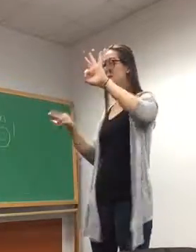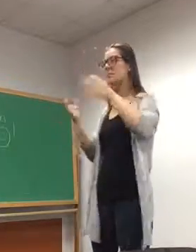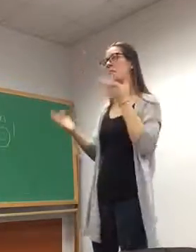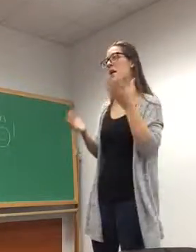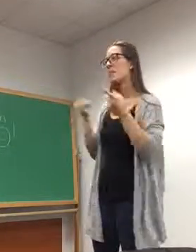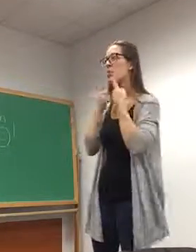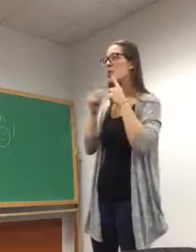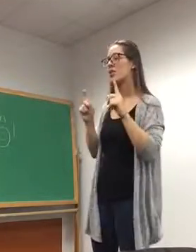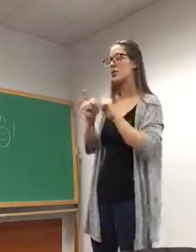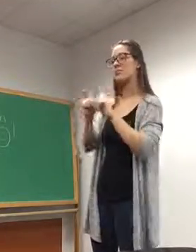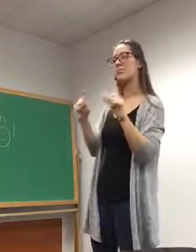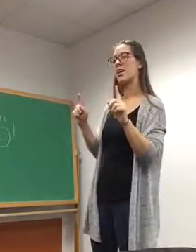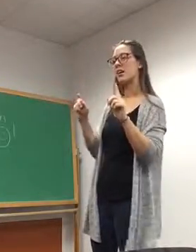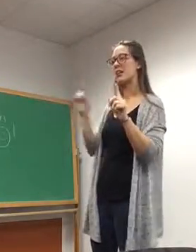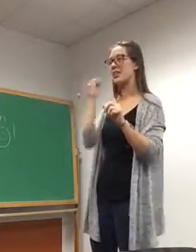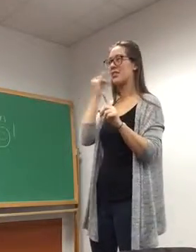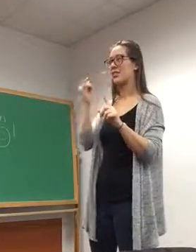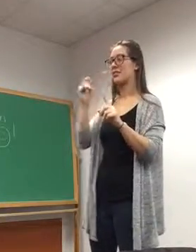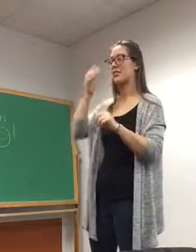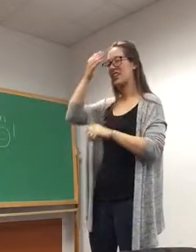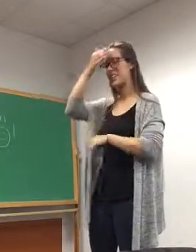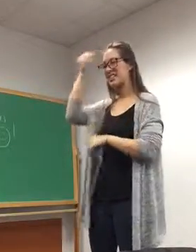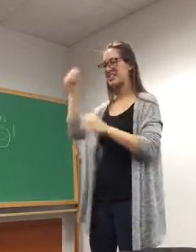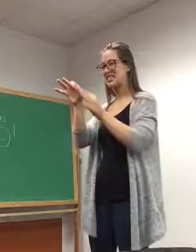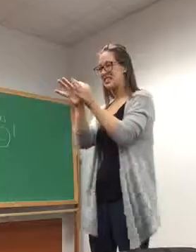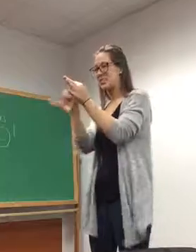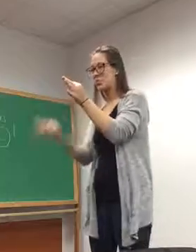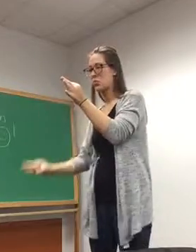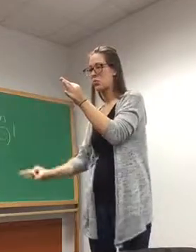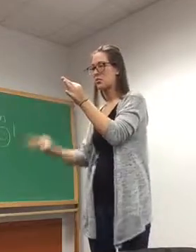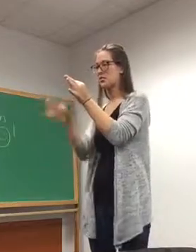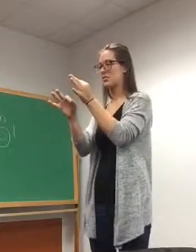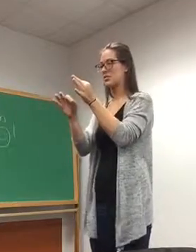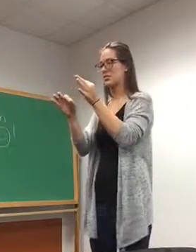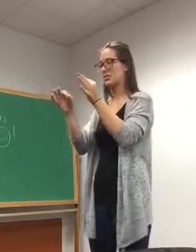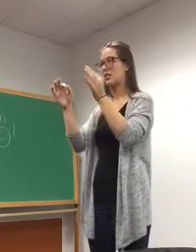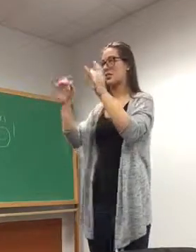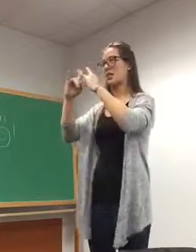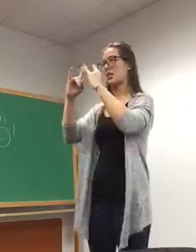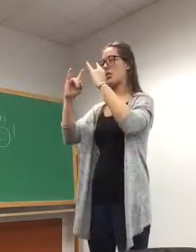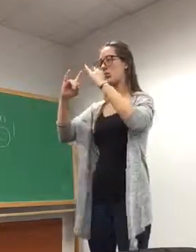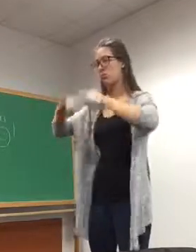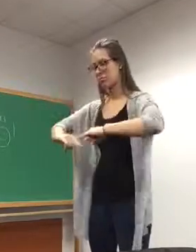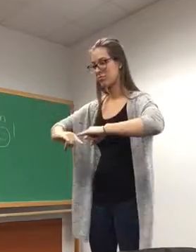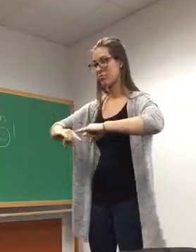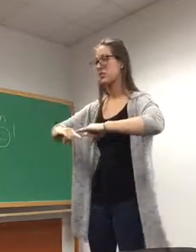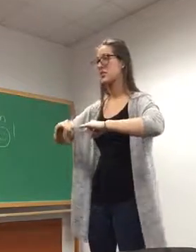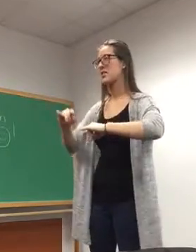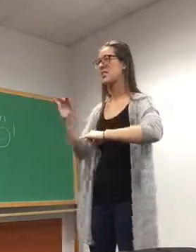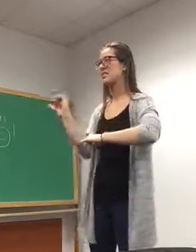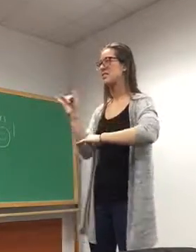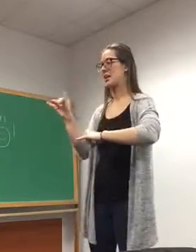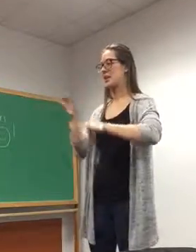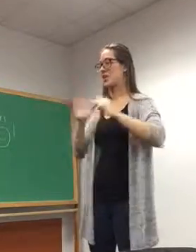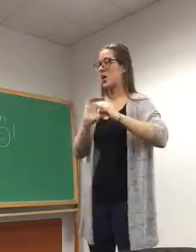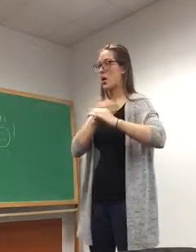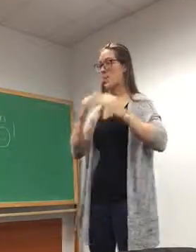lay there. We can understand or we can imagine what our bodies would look like without the skeletal system. How much we can get done. Yes,